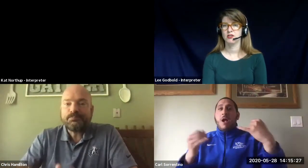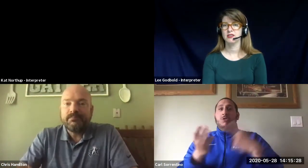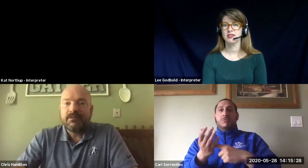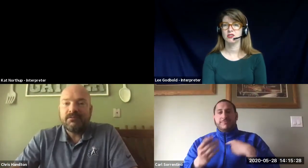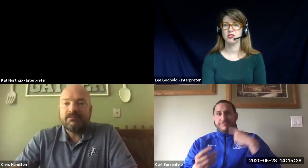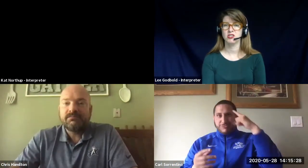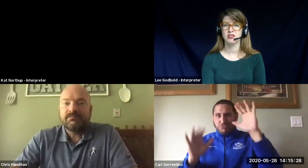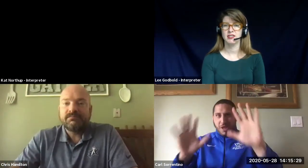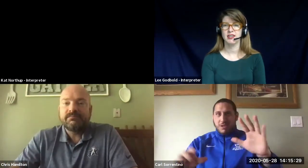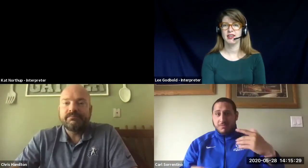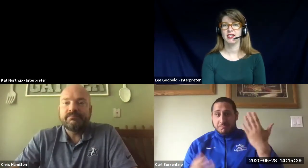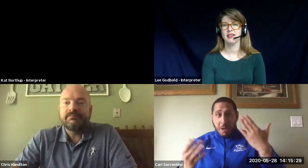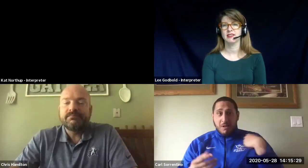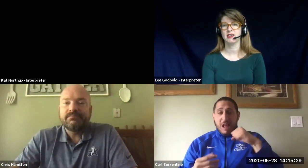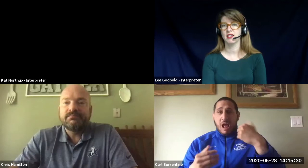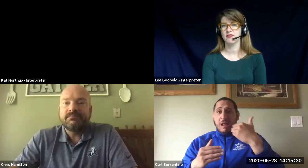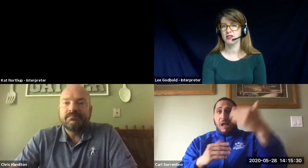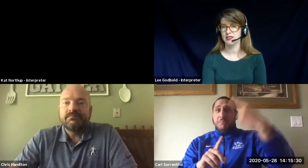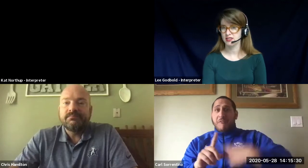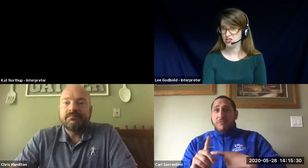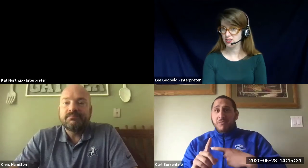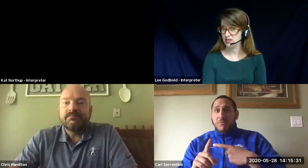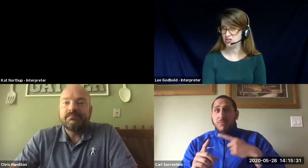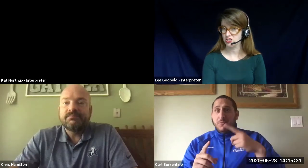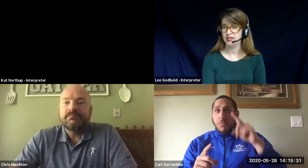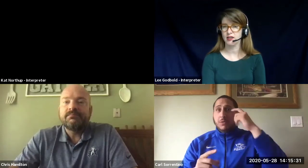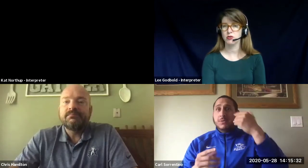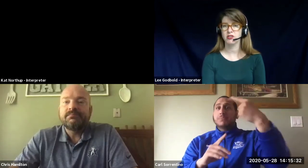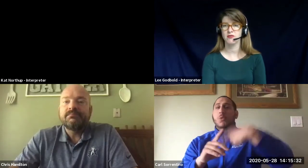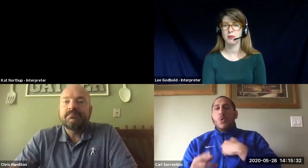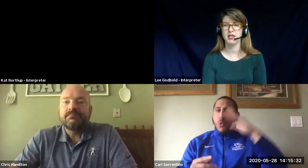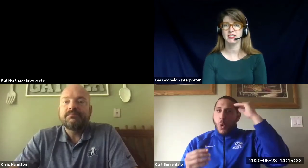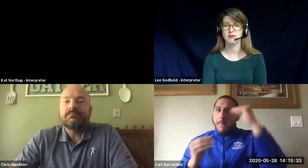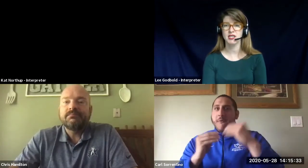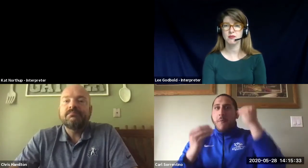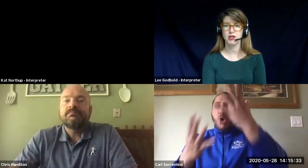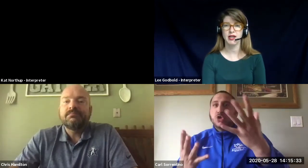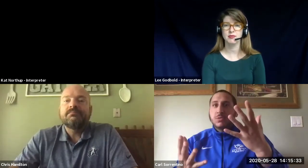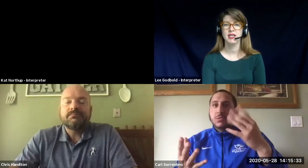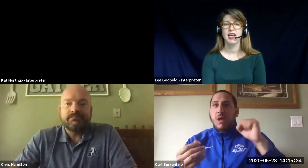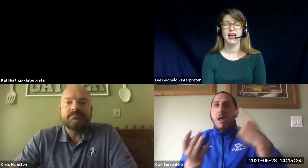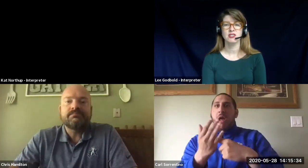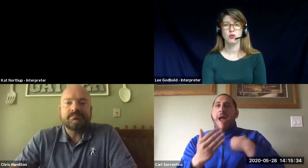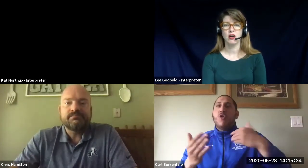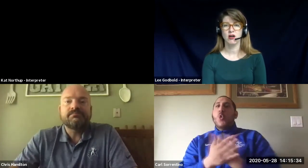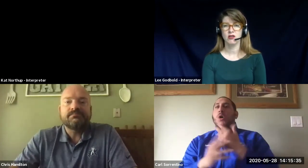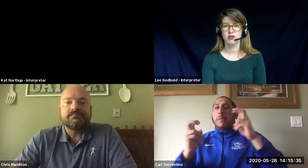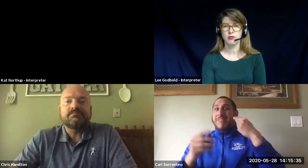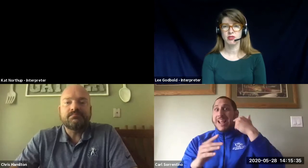Chris, as you mentioned, NDIAA has had a lot of online discussion. I think that's great. I'm wondering if maybe next month, perhaps, as we all are able to have